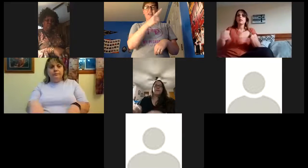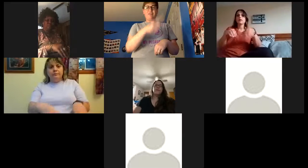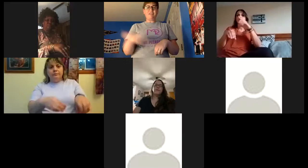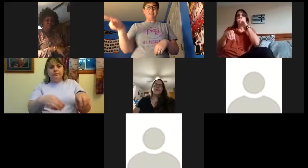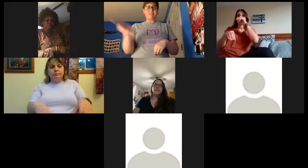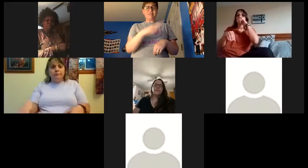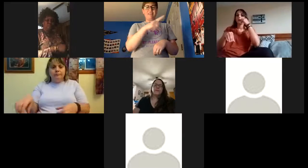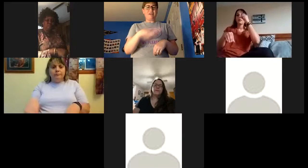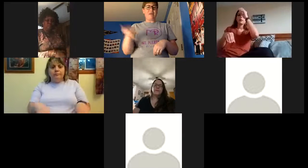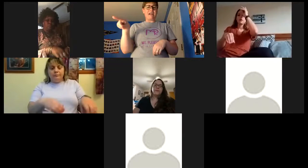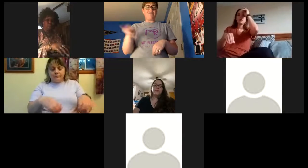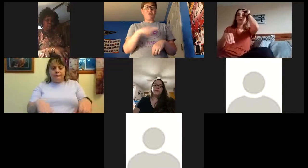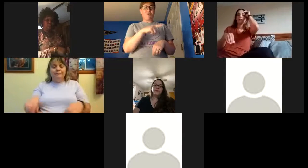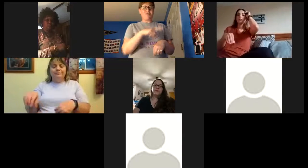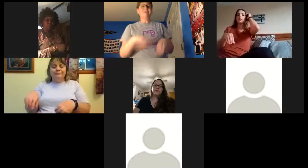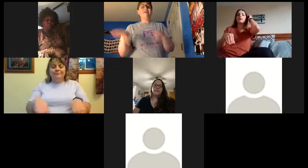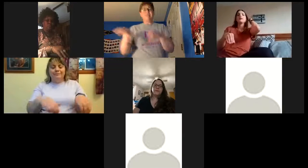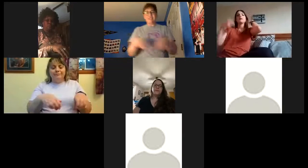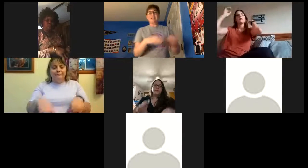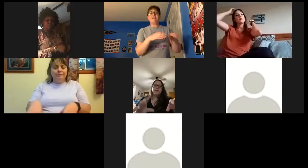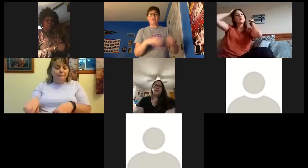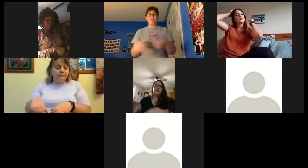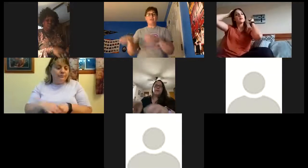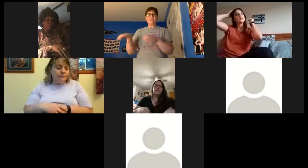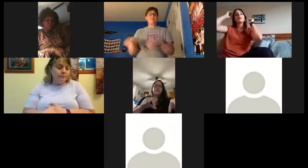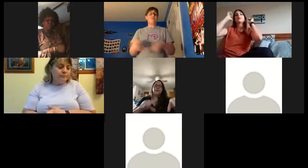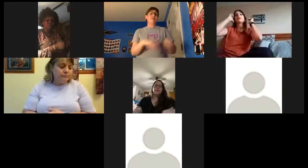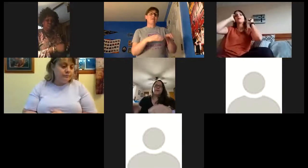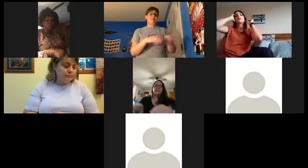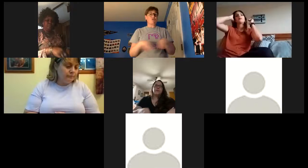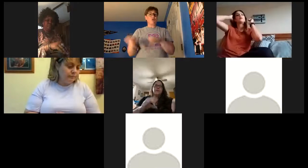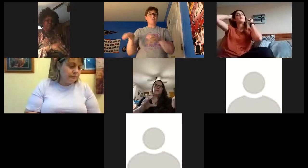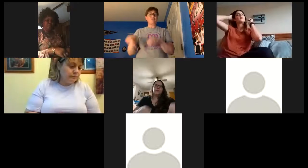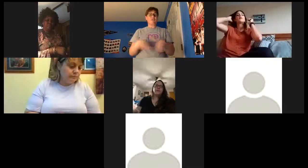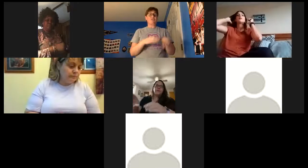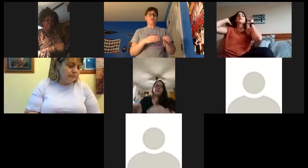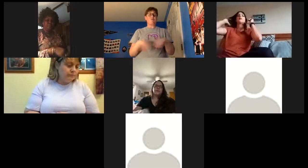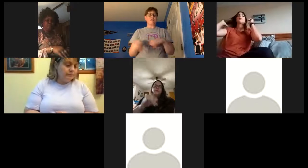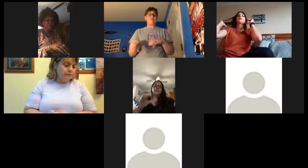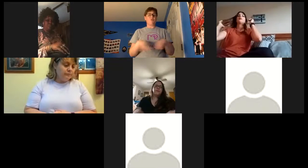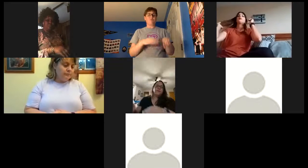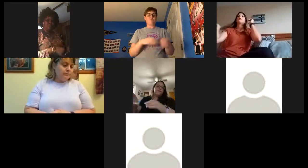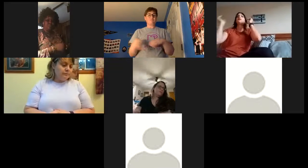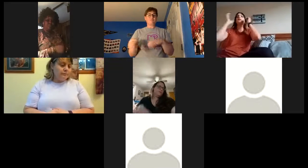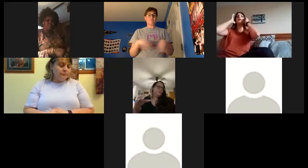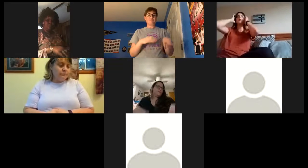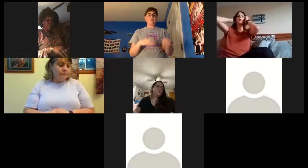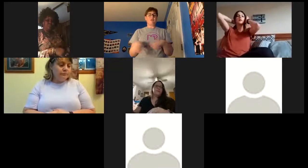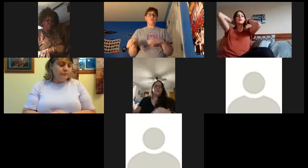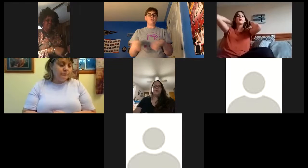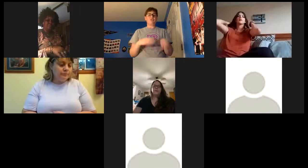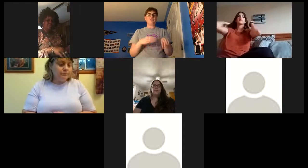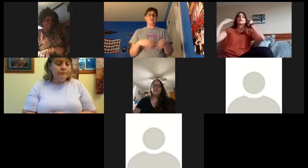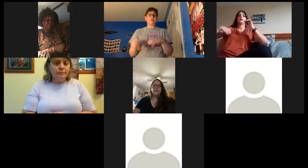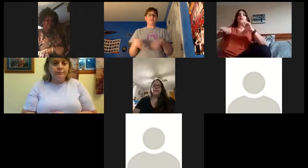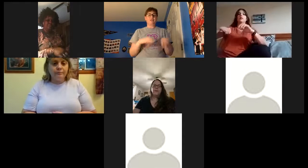and they go back and forth? It's kind of like one of those things, or even like a metronome or something. It's just going back and forth. You know,